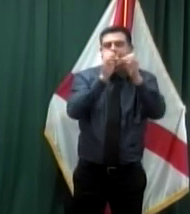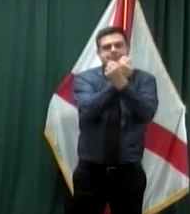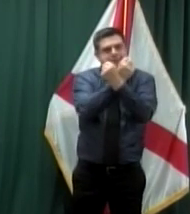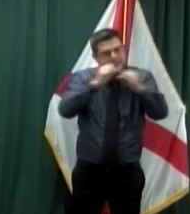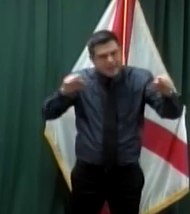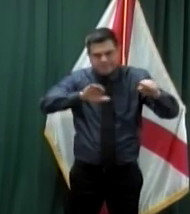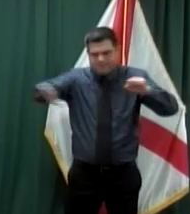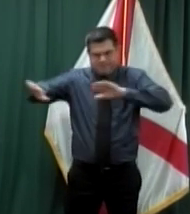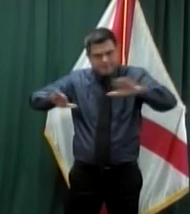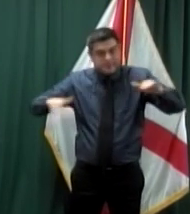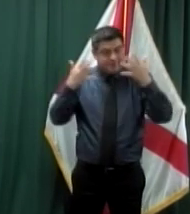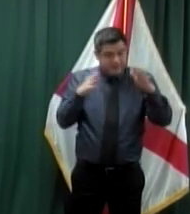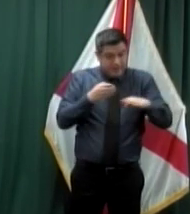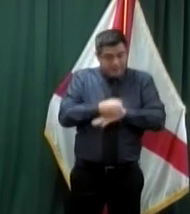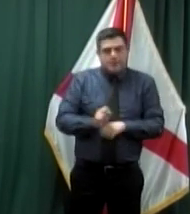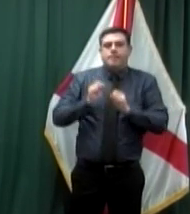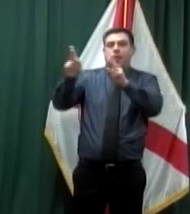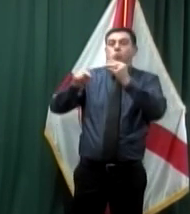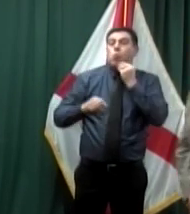Thank you.